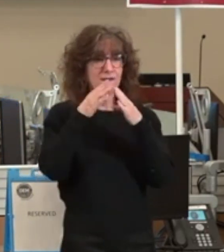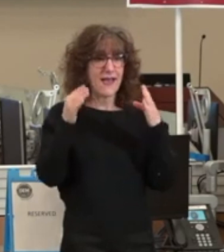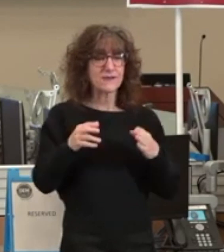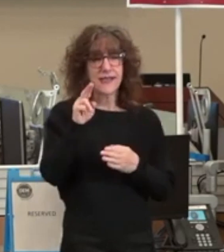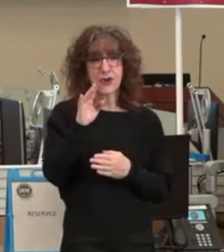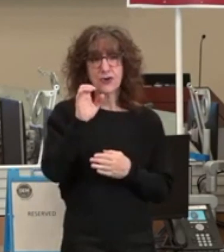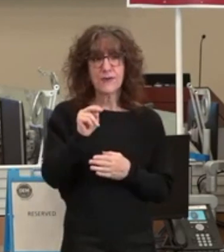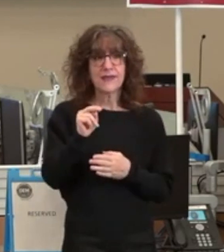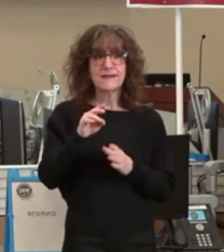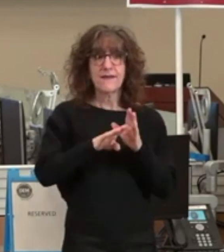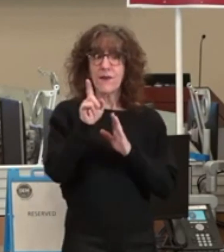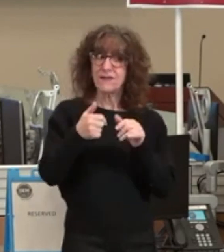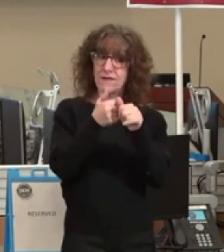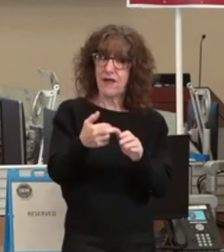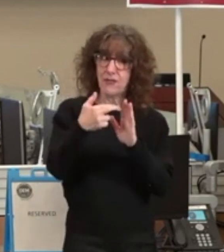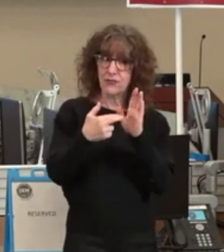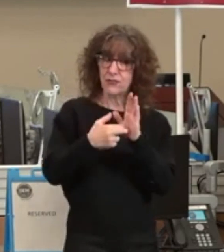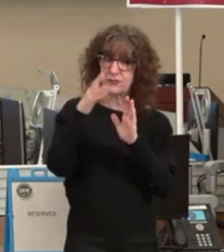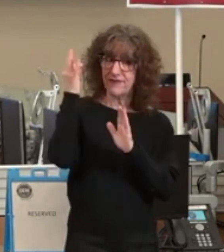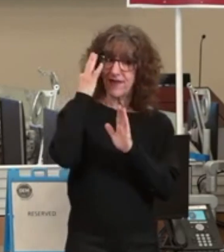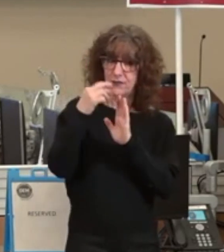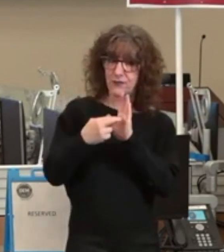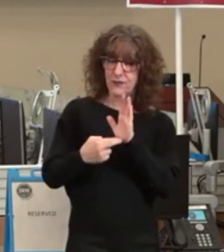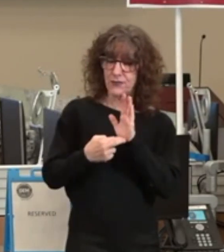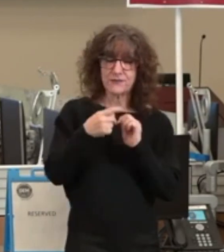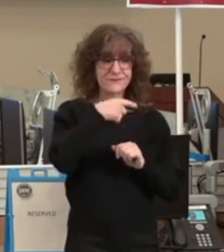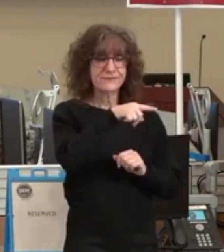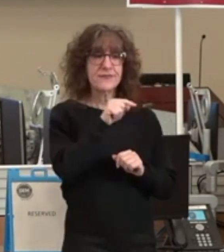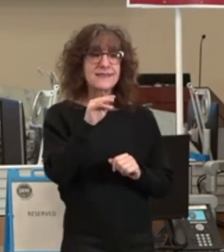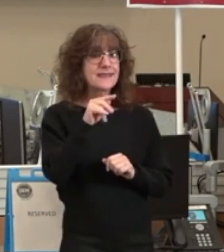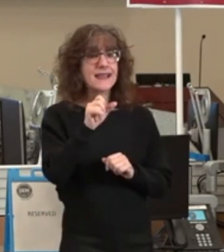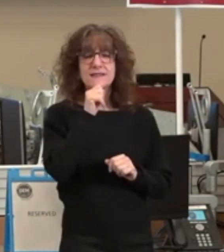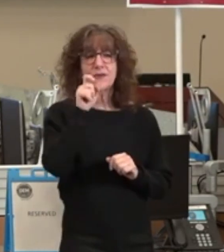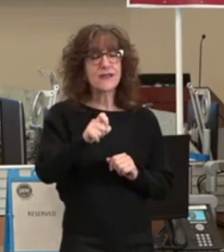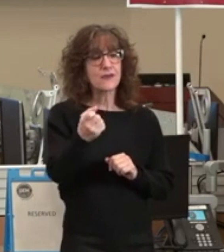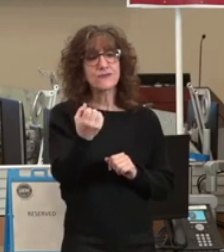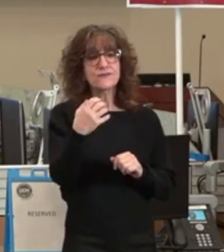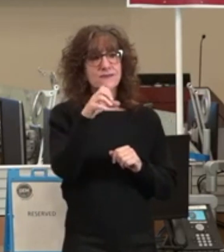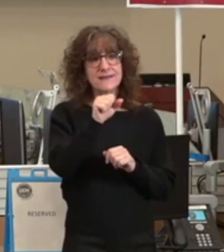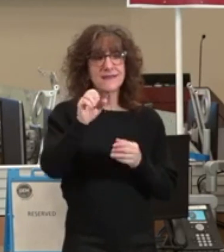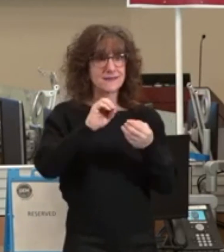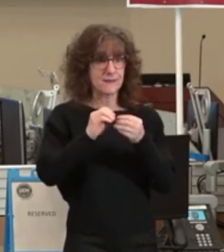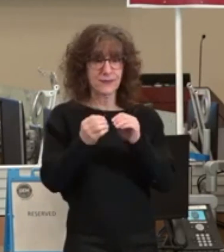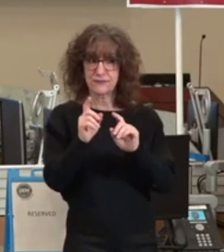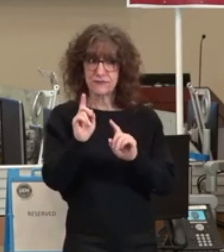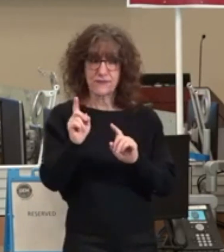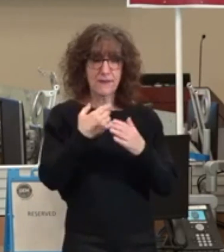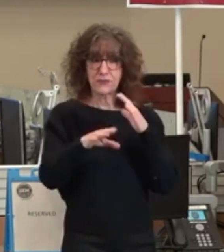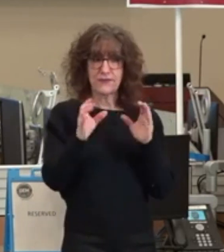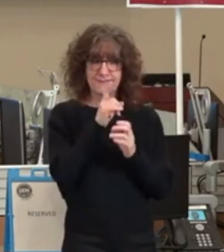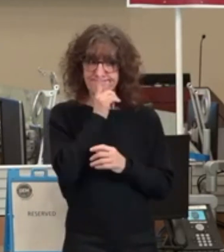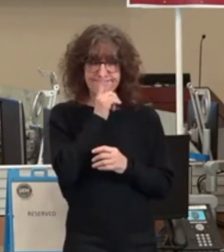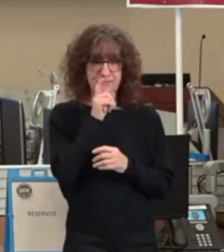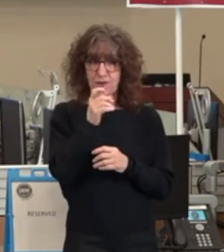are some rules that we have to comply with. Tenants do not need to provide a social security number or birth